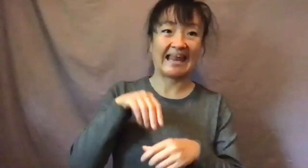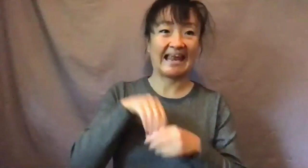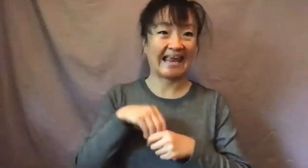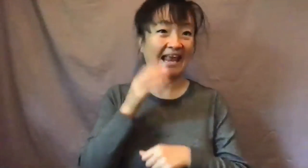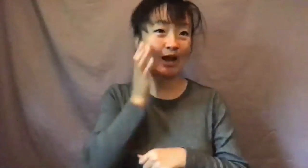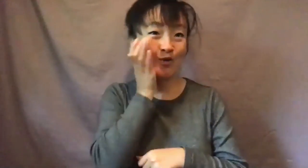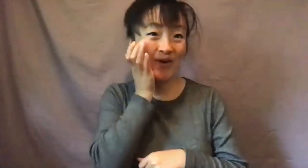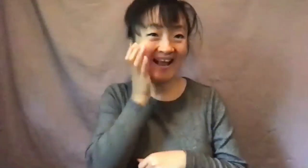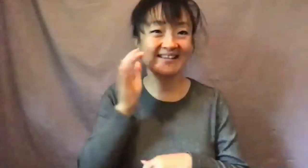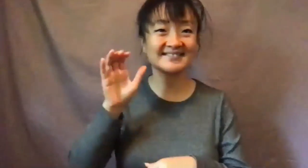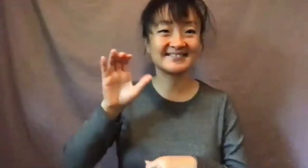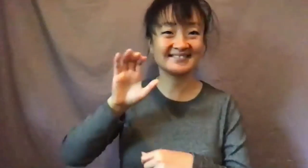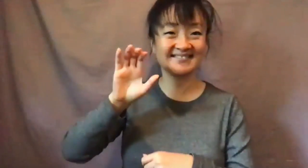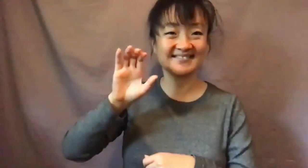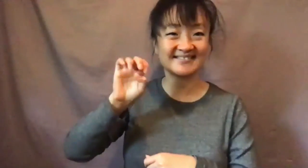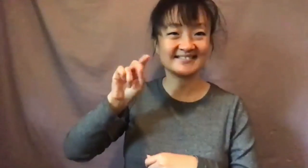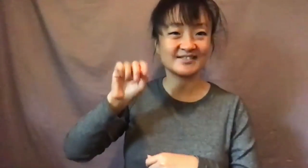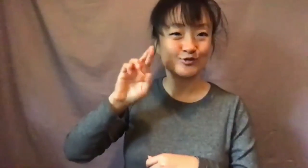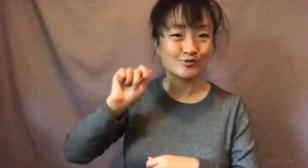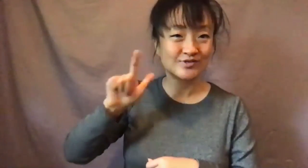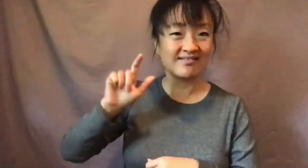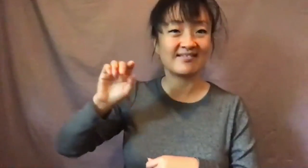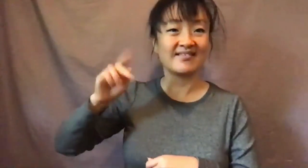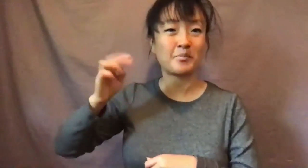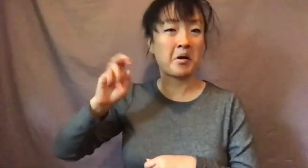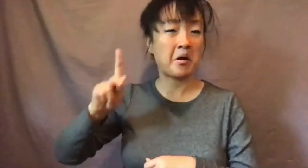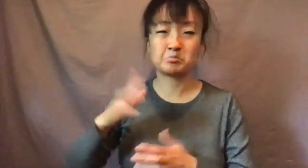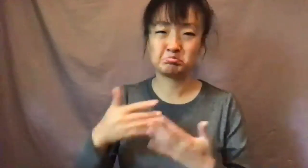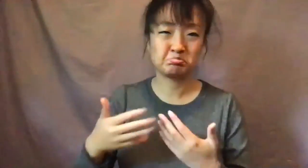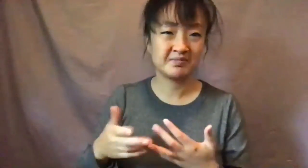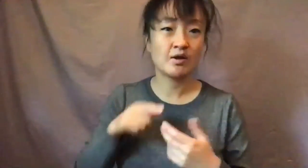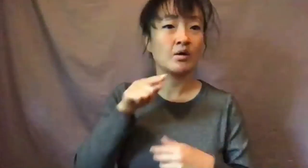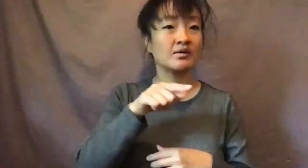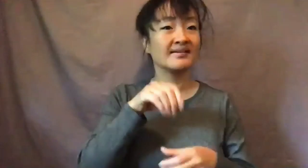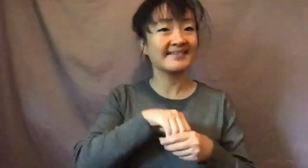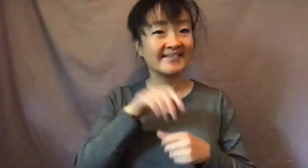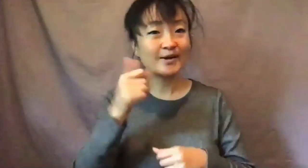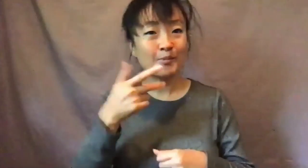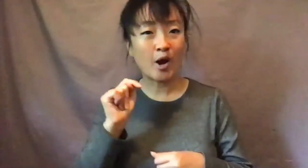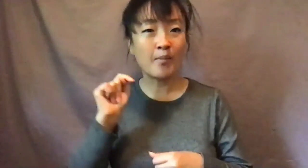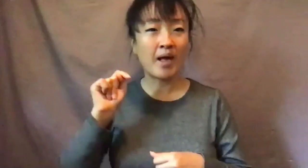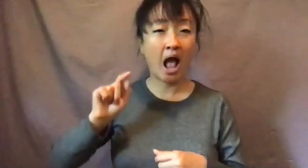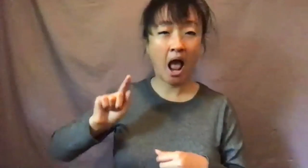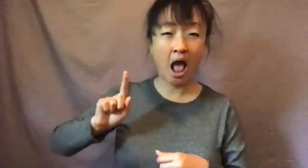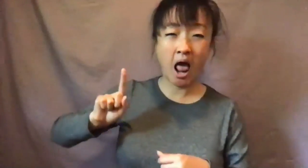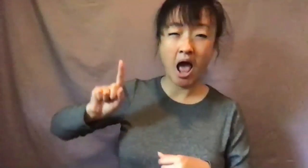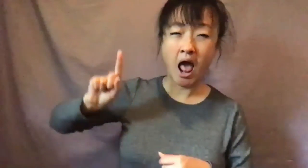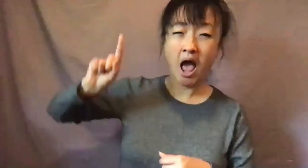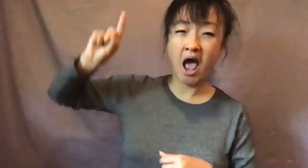Park, or whether you're in your apartment, you know, 20 stories above